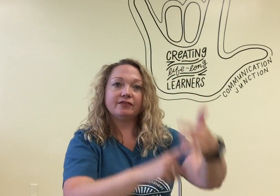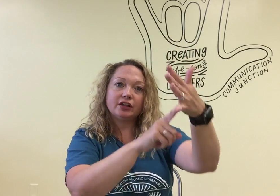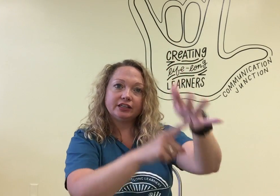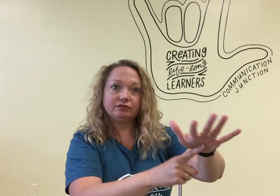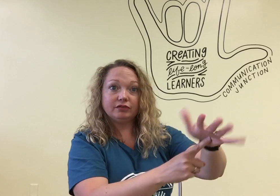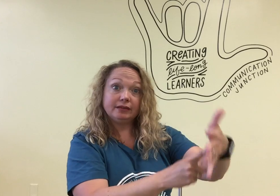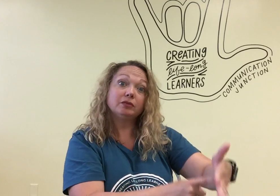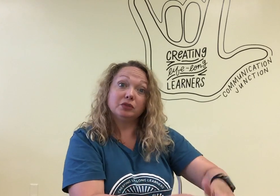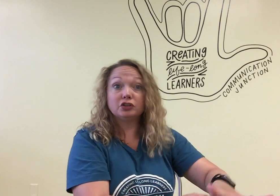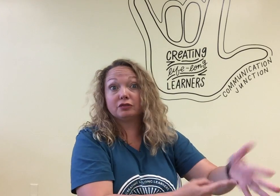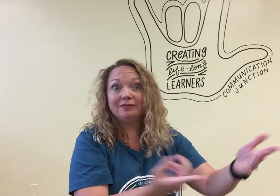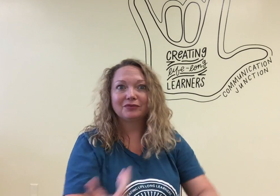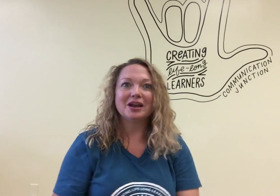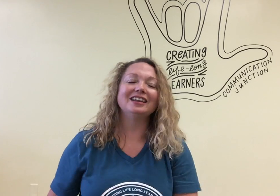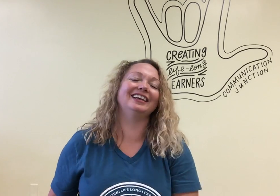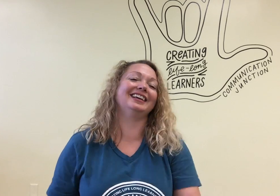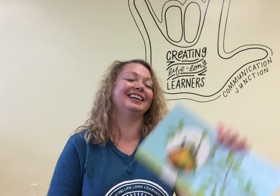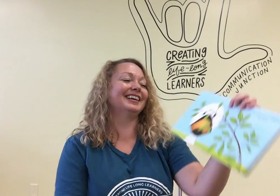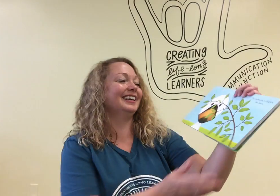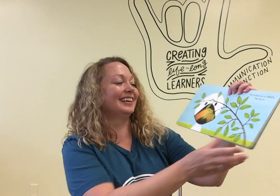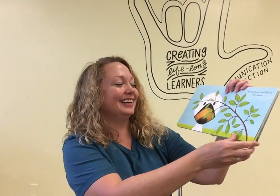falling leaves from the tree, right?